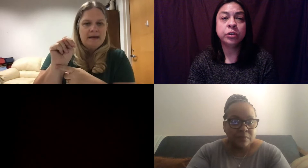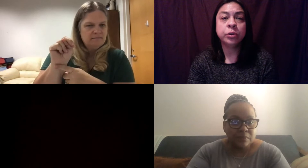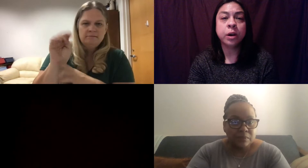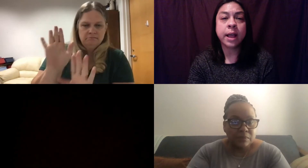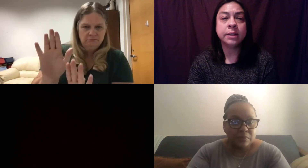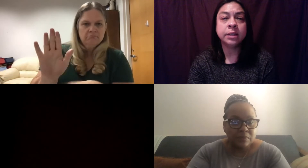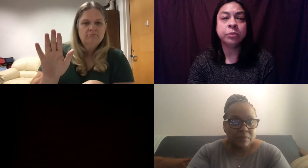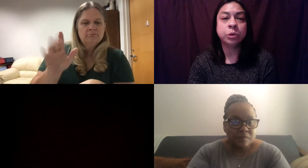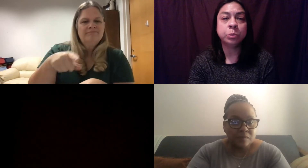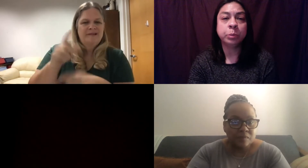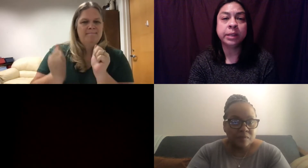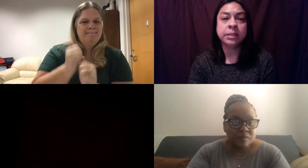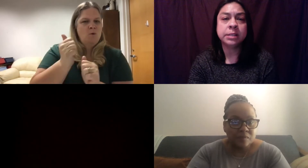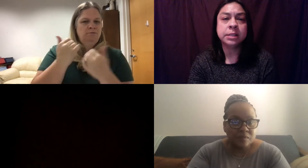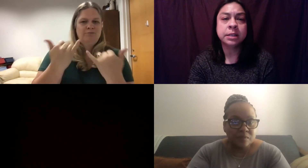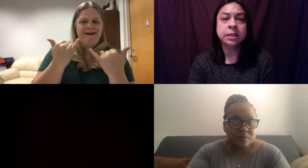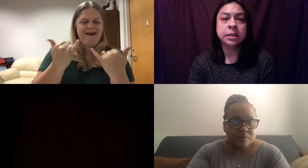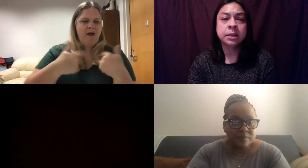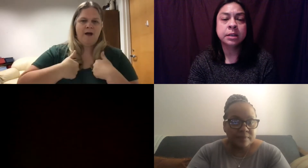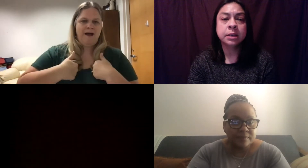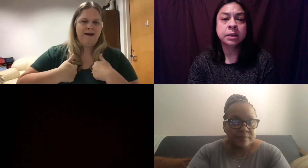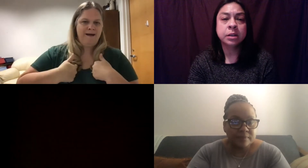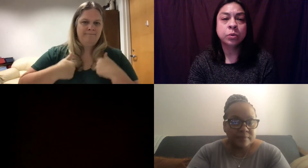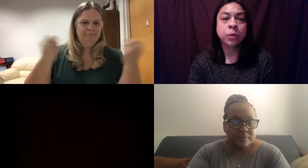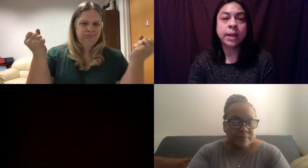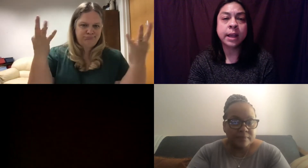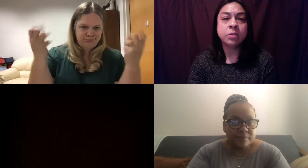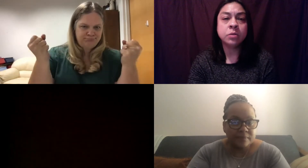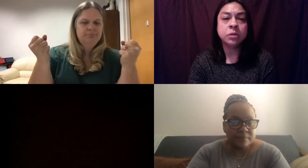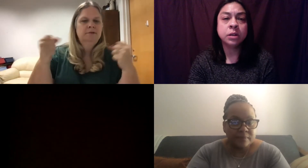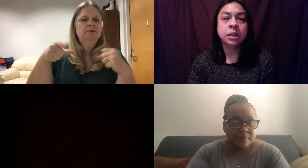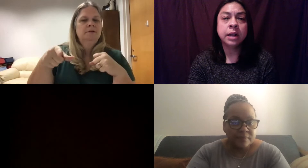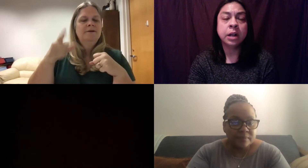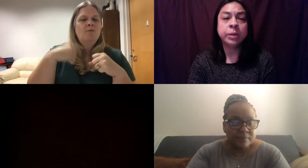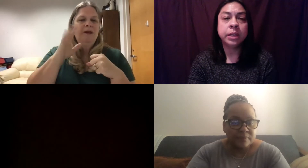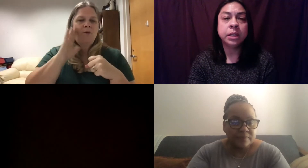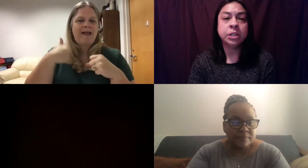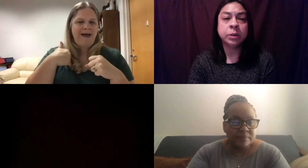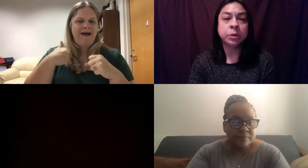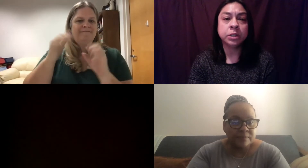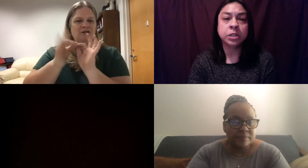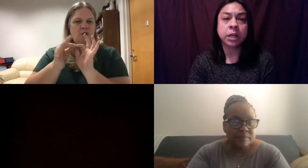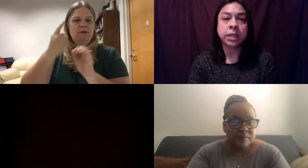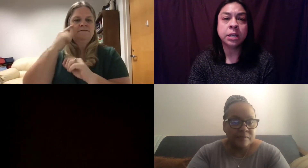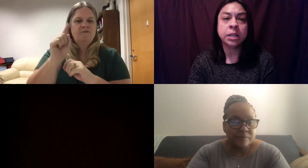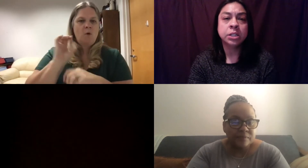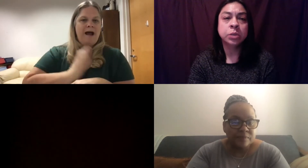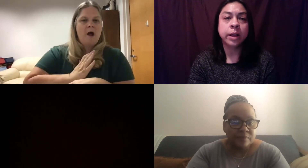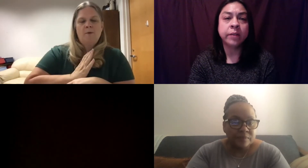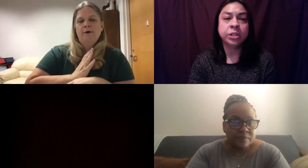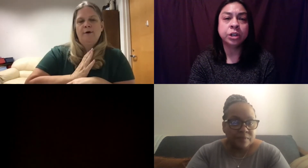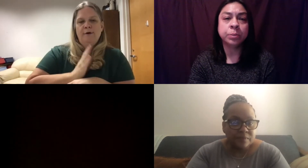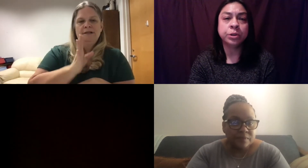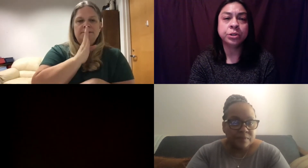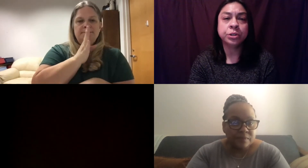Those of you who are asking for multiple pins, right now, I'll be doing most of the talking. So we'll